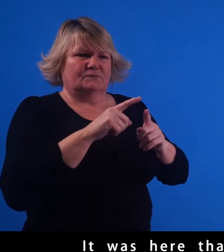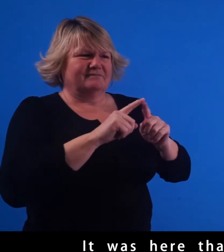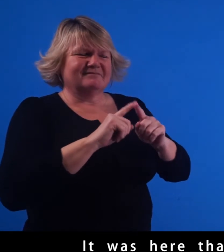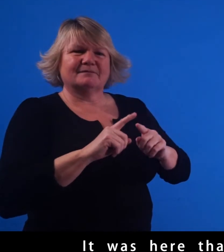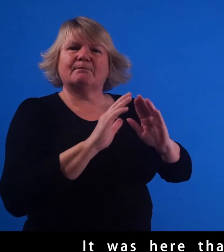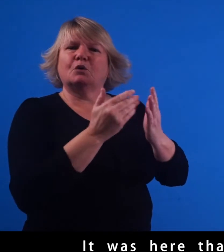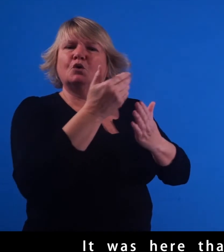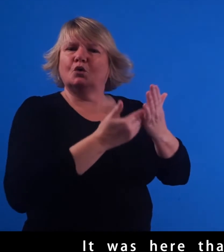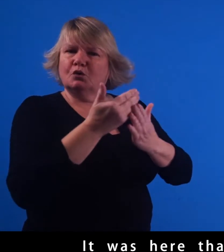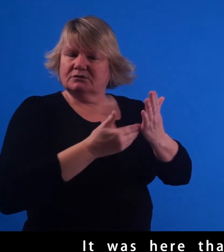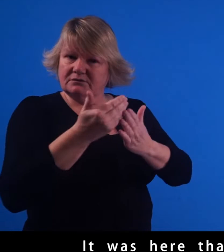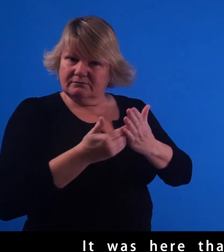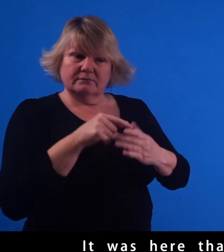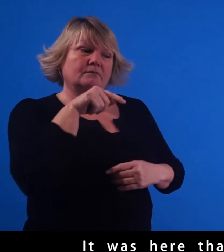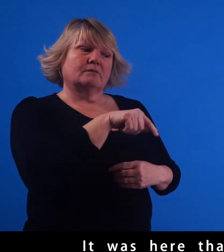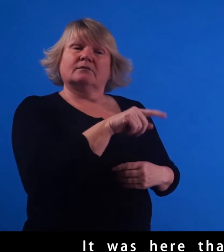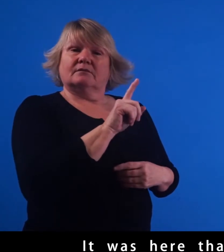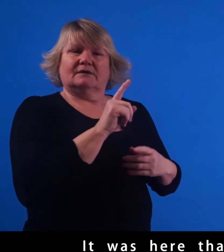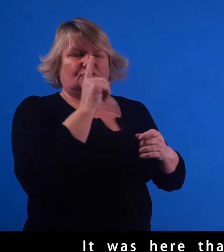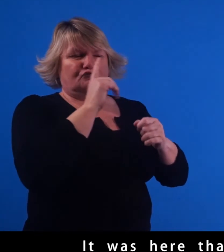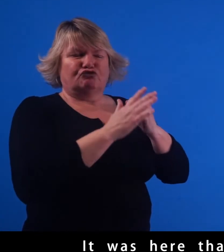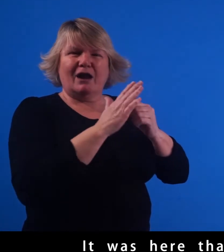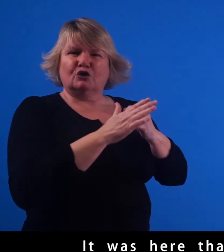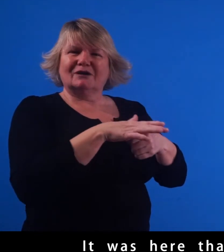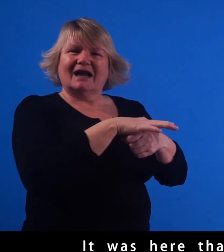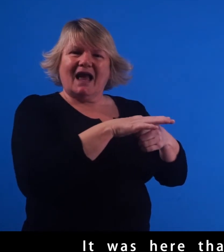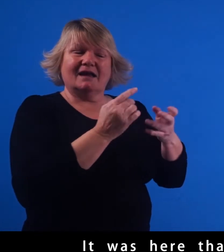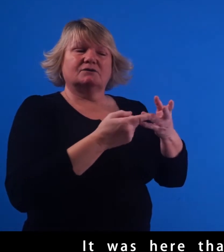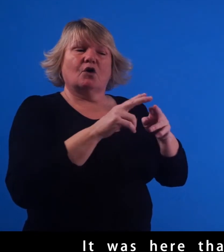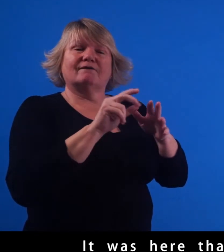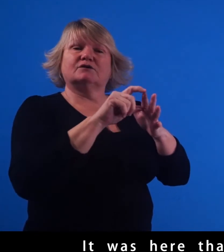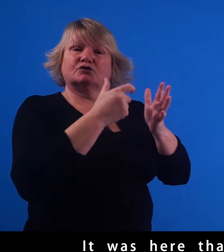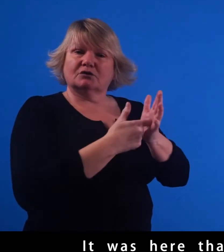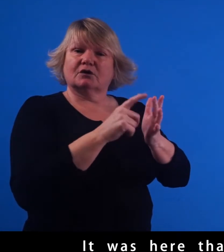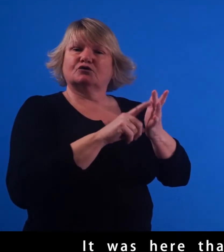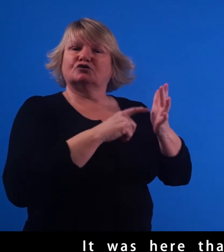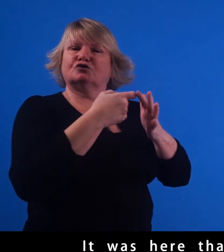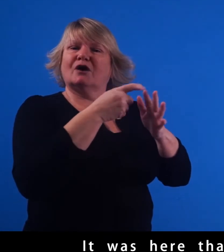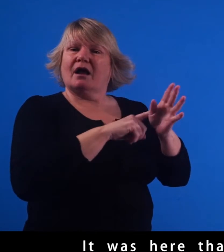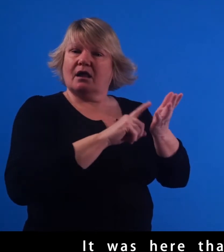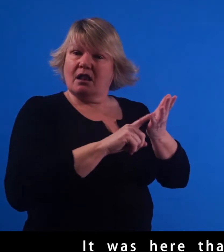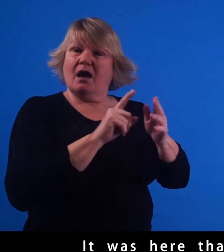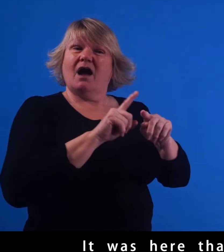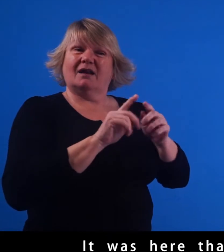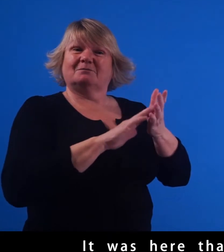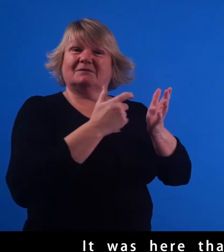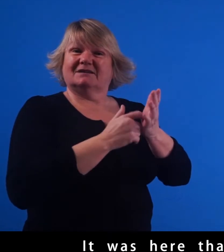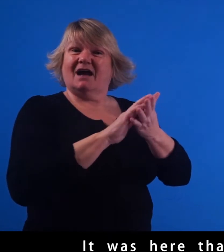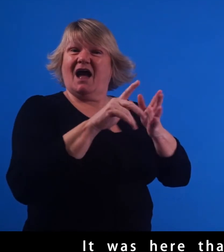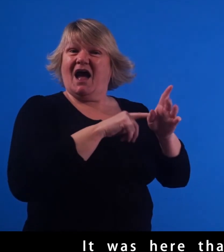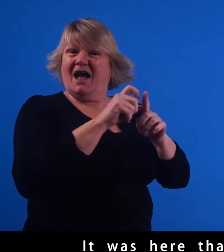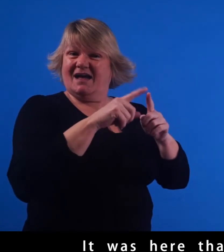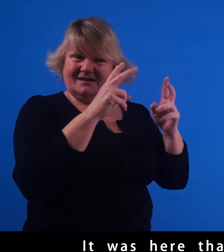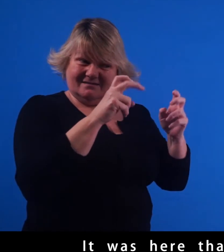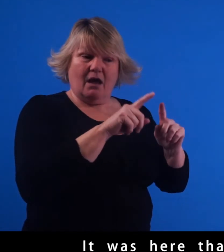It was here that Robert Louis Stevenson started work on The Strange Case of Dr. Jekyll